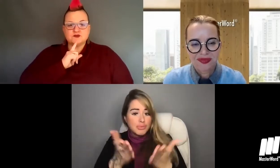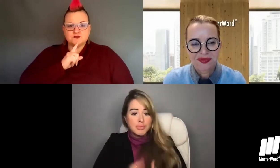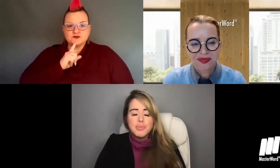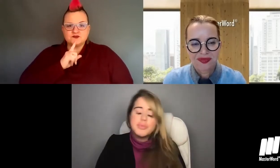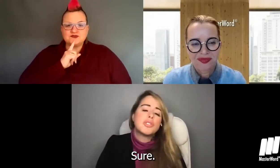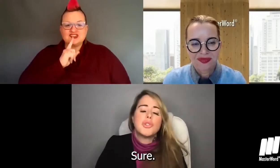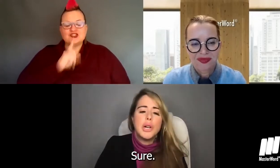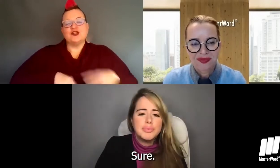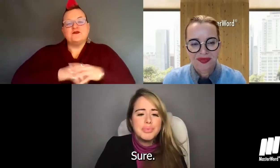Sure.